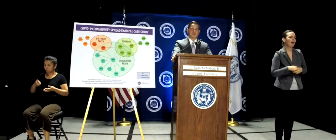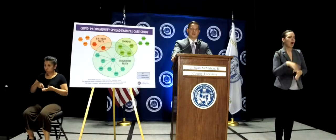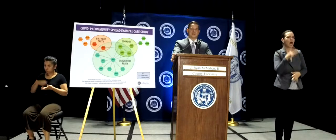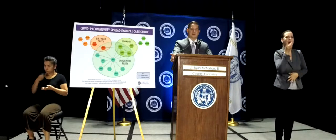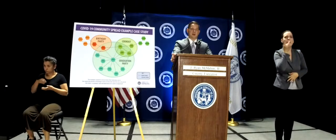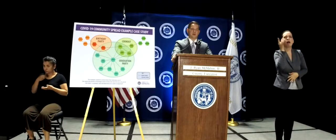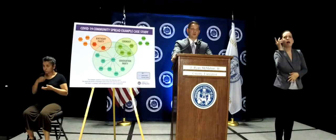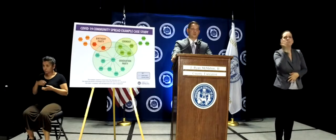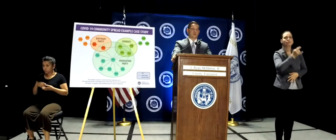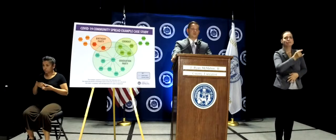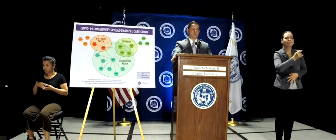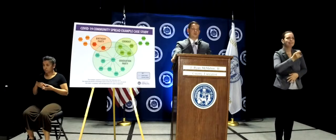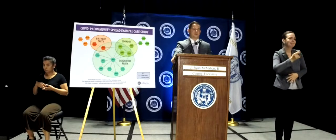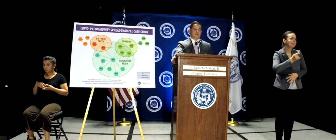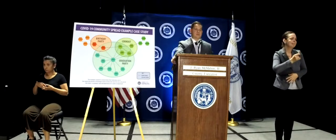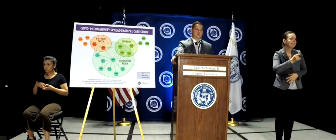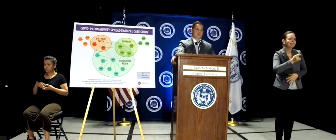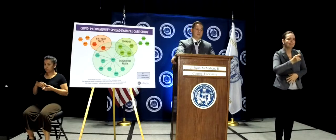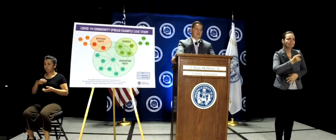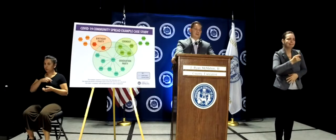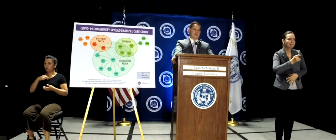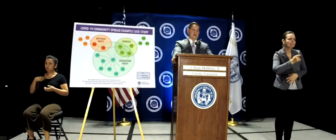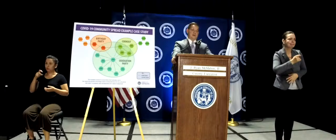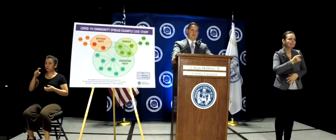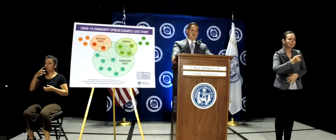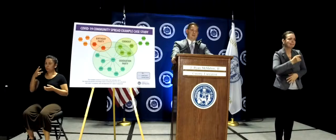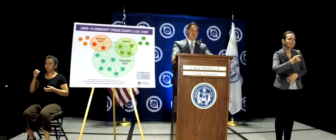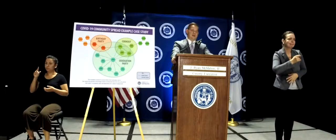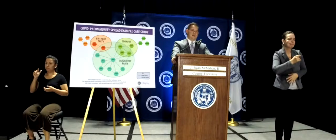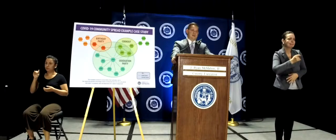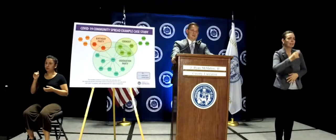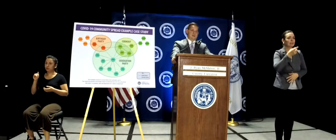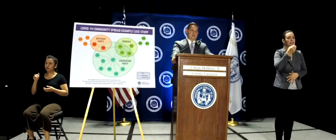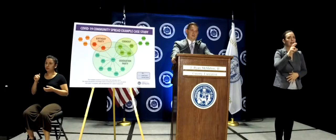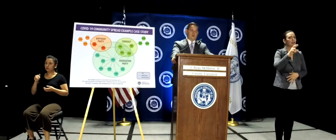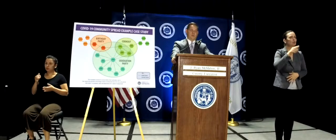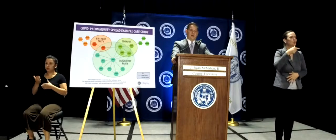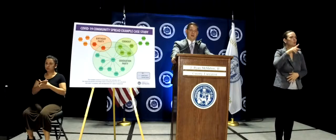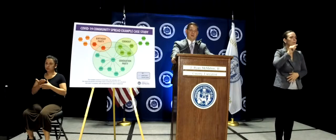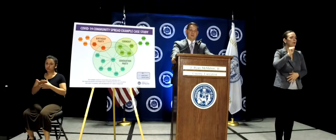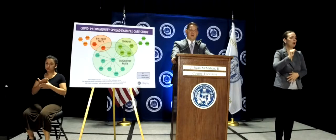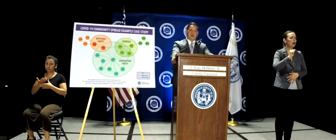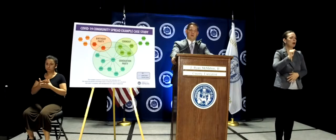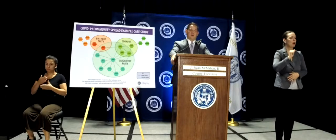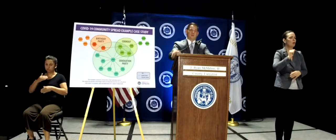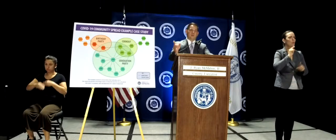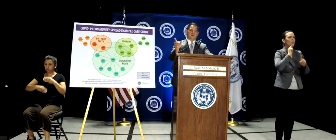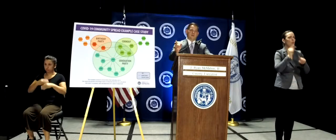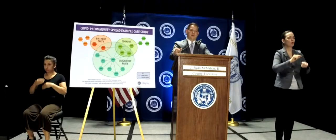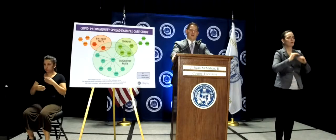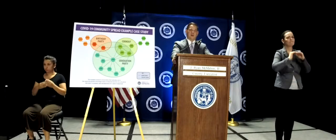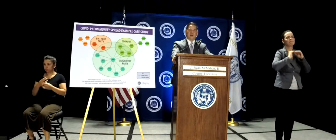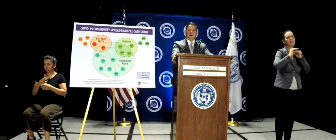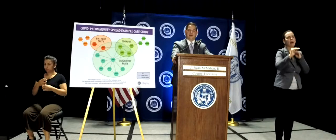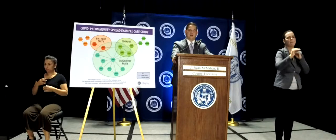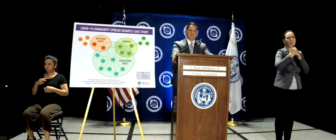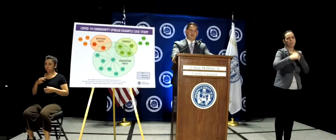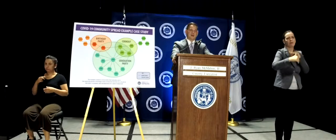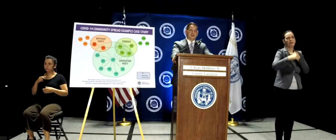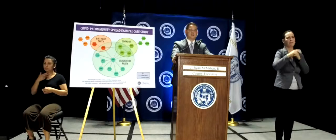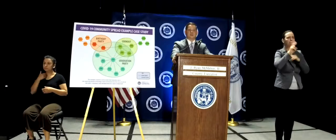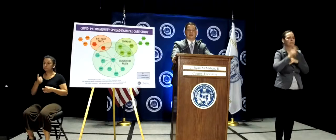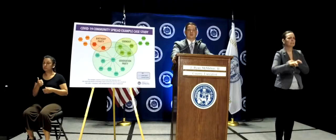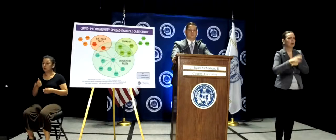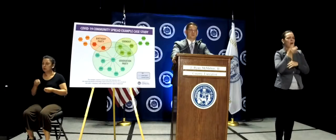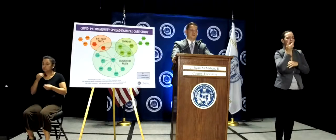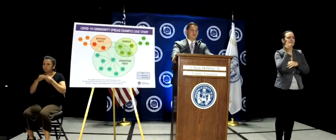think that was the second time Dr. Gupta went to a restaurant since the whole pandemic. So Ann went with me too. I forgot what Ann had. Ann was trying to